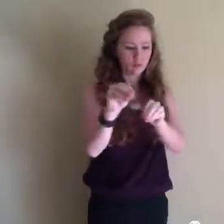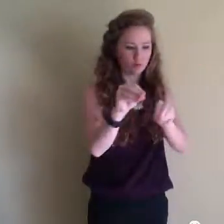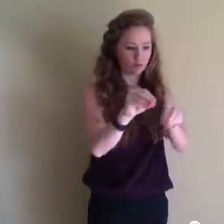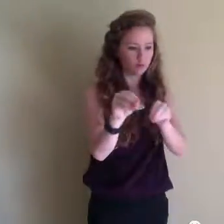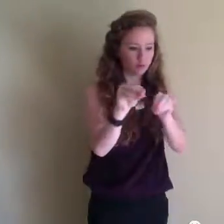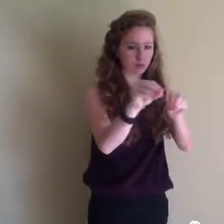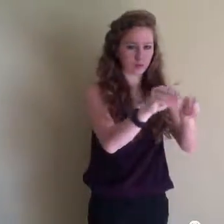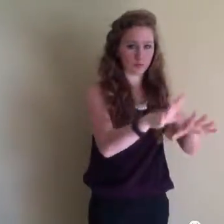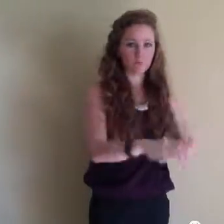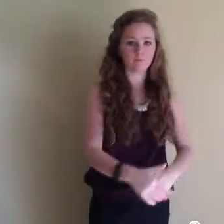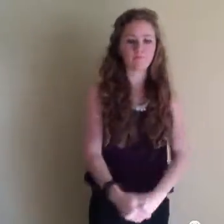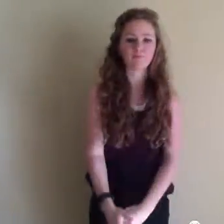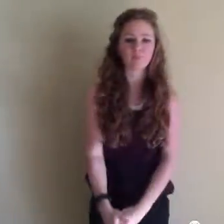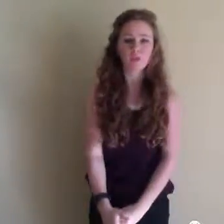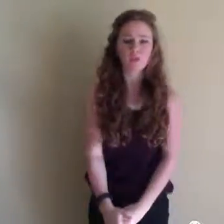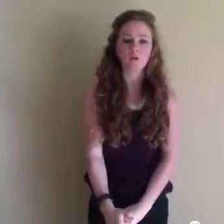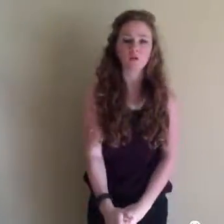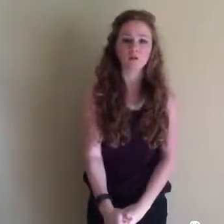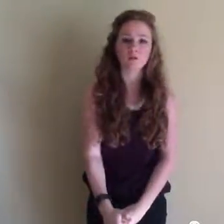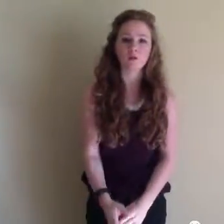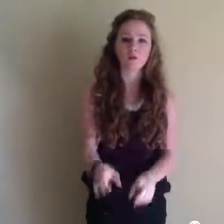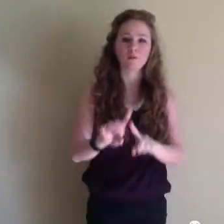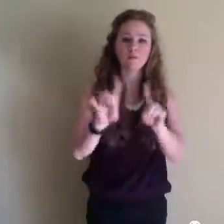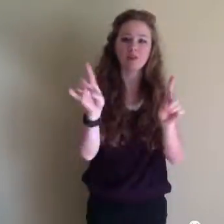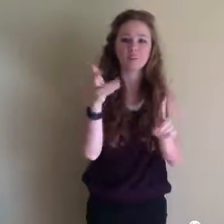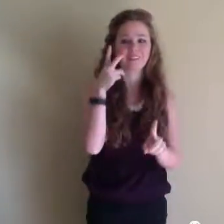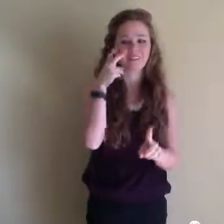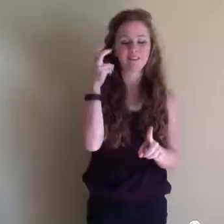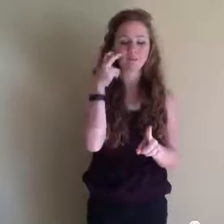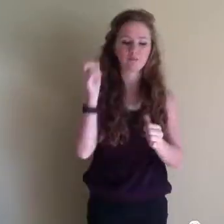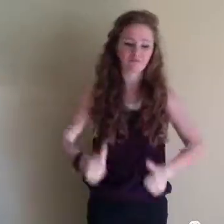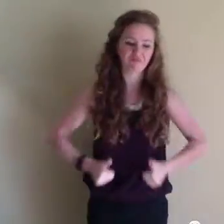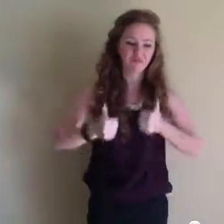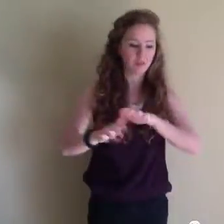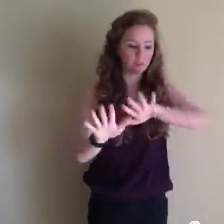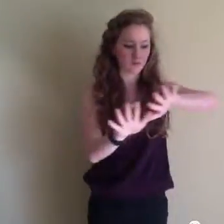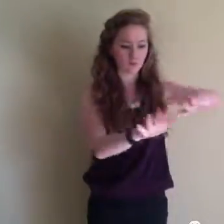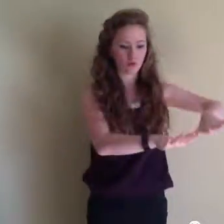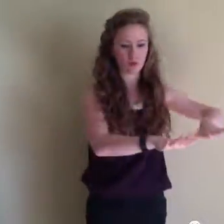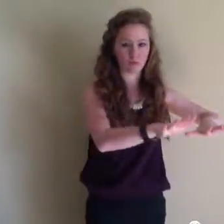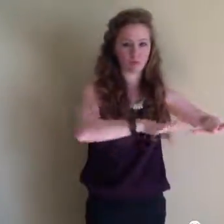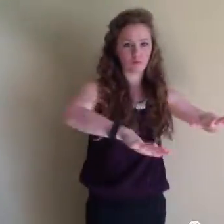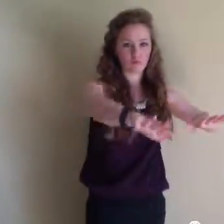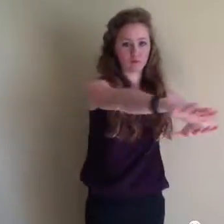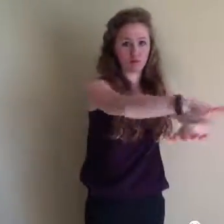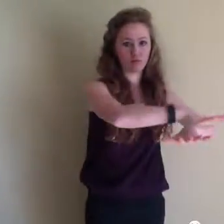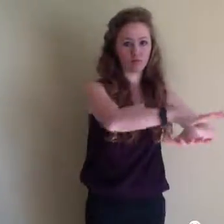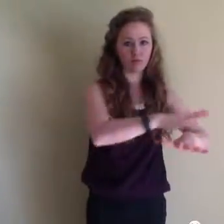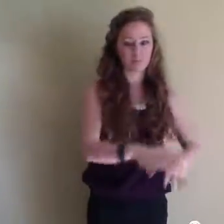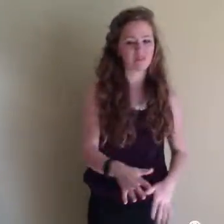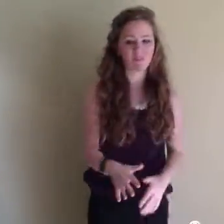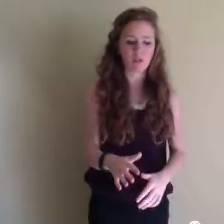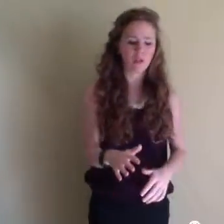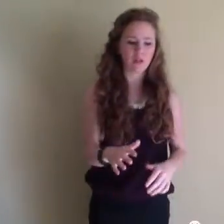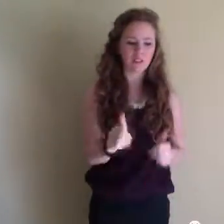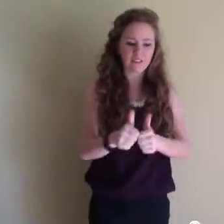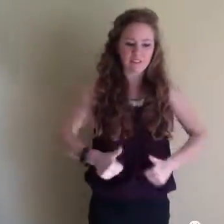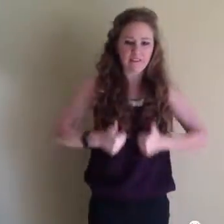The colonists, however, wanted to move west because all of the new land was acquired, and the Indians lived there.